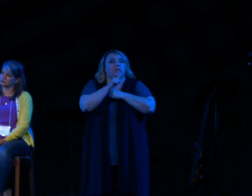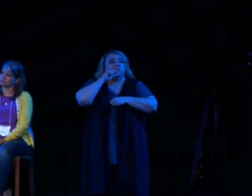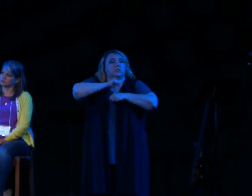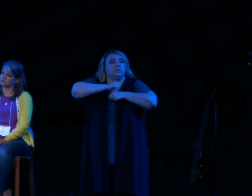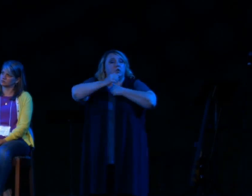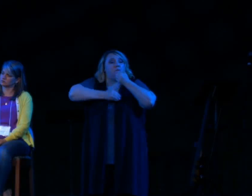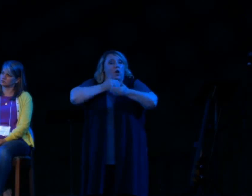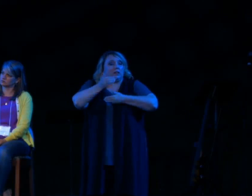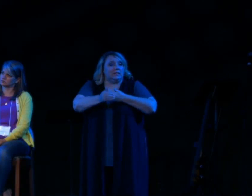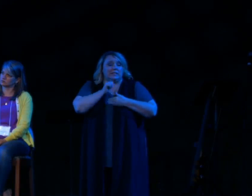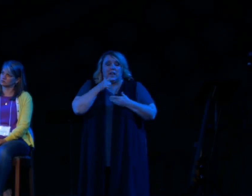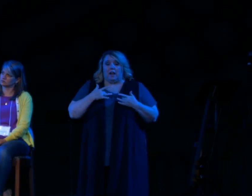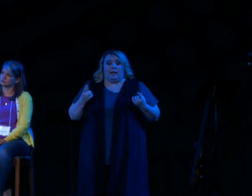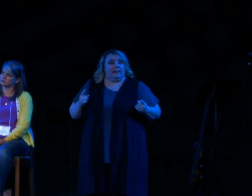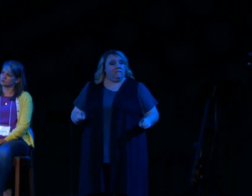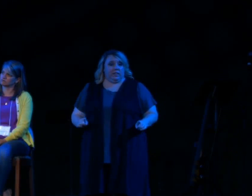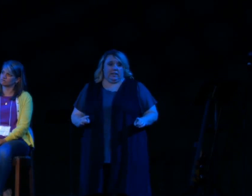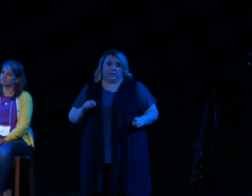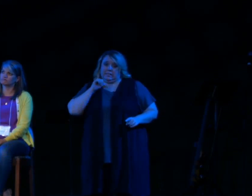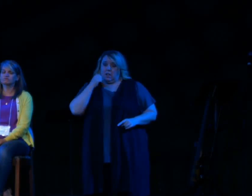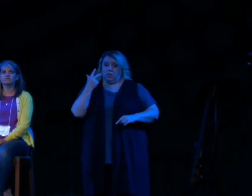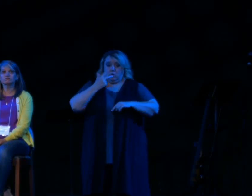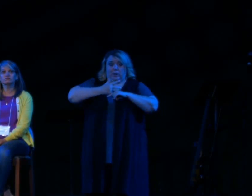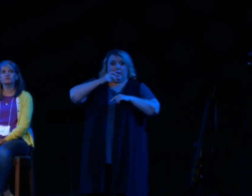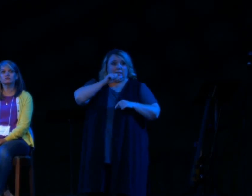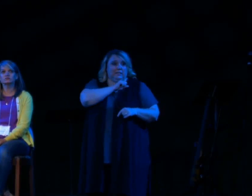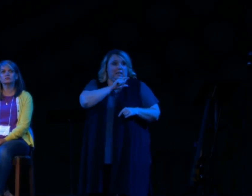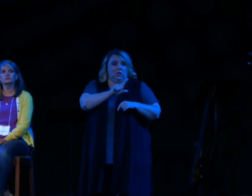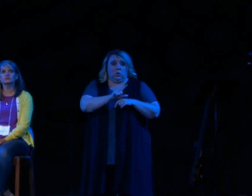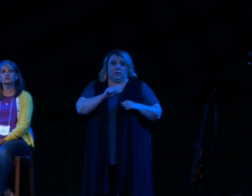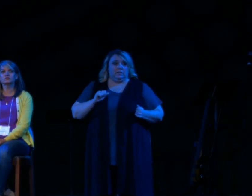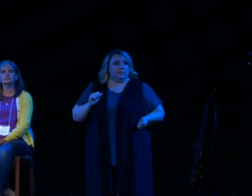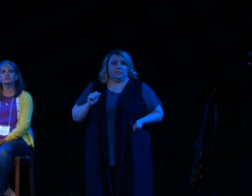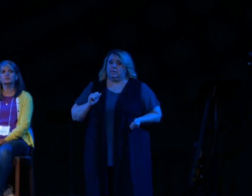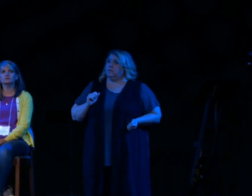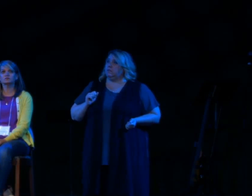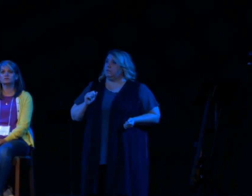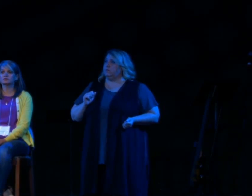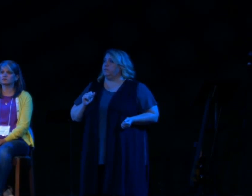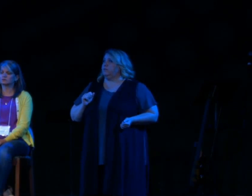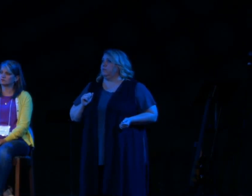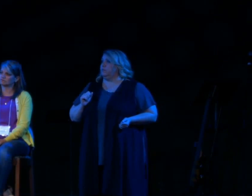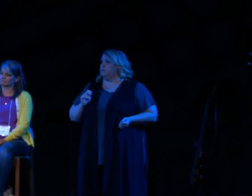not an event. Change is not 3 days in St. Louis.